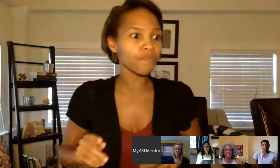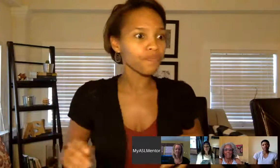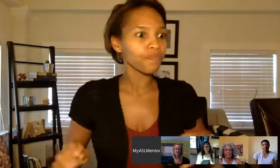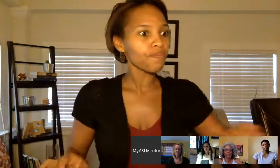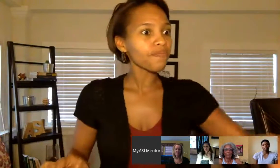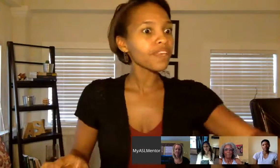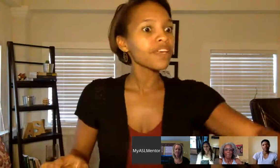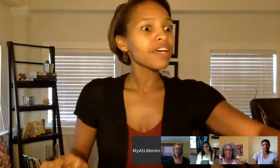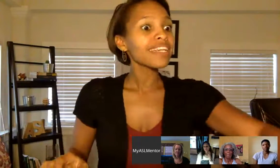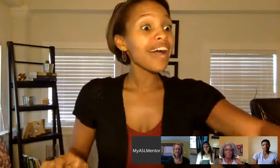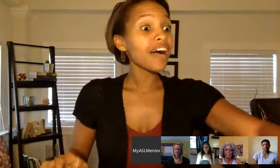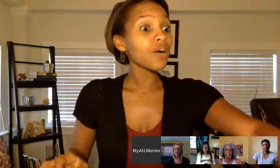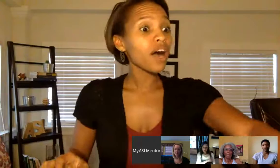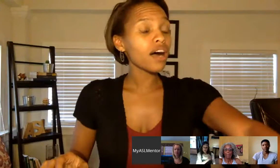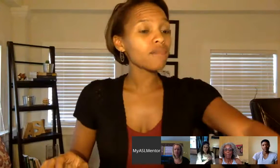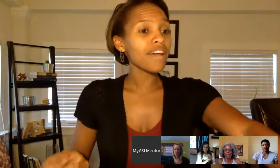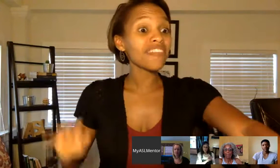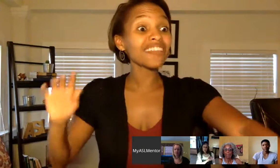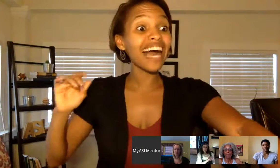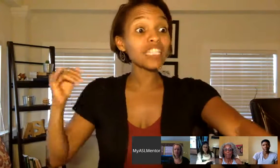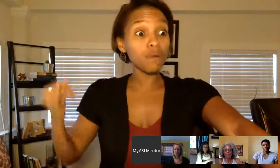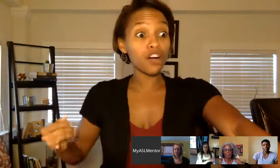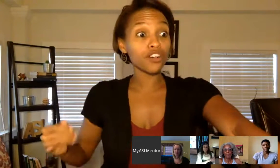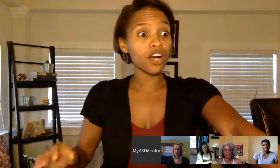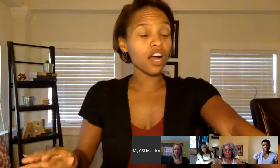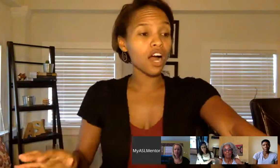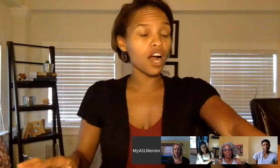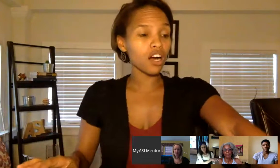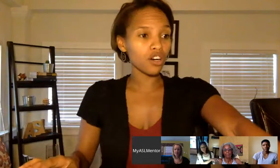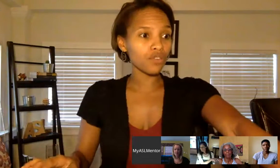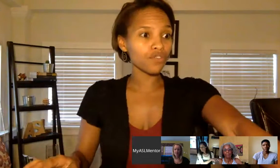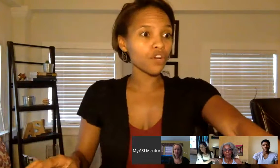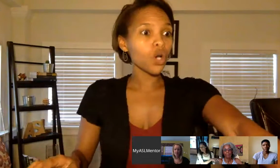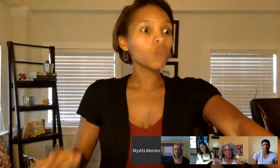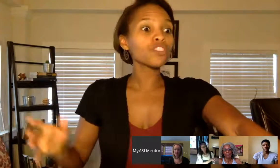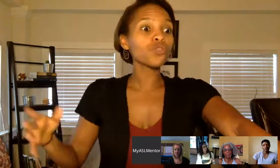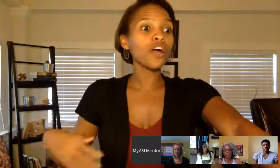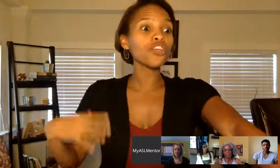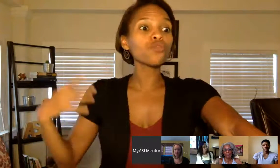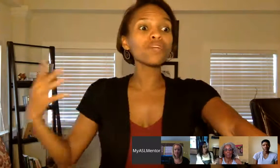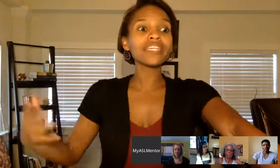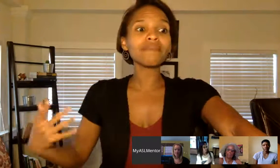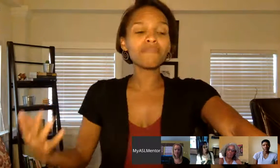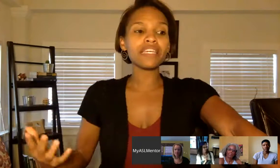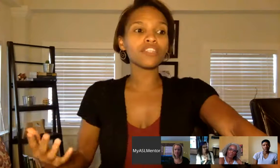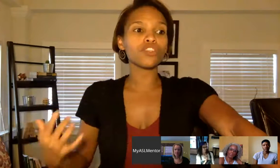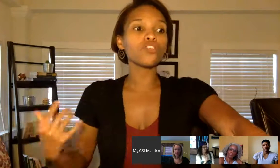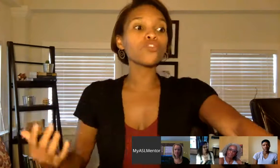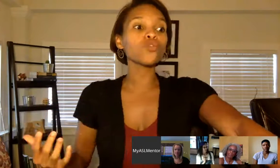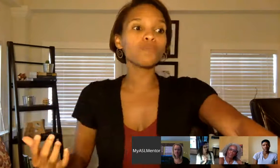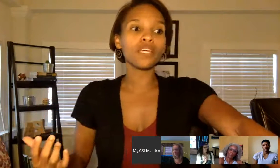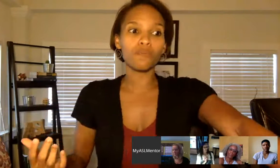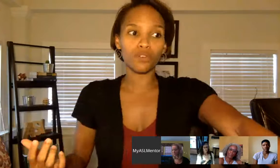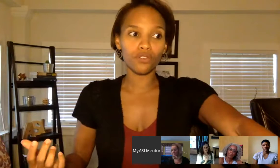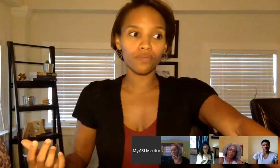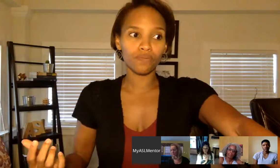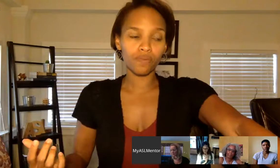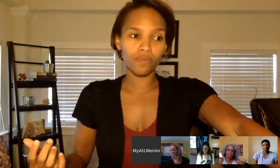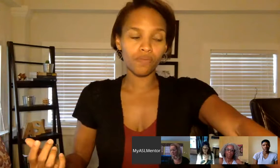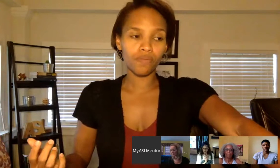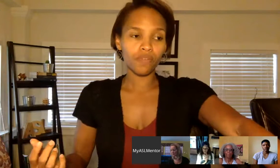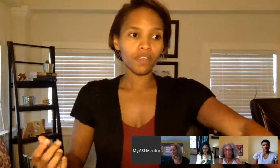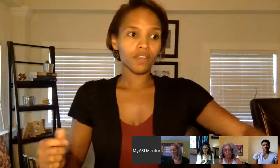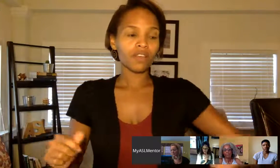own. Now, and then the last part of, which is when you really meet new people.